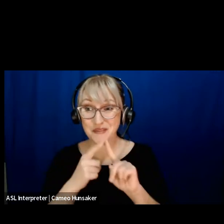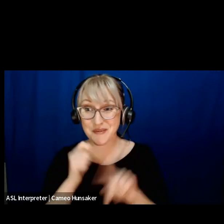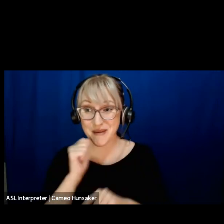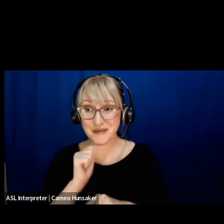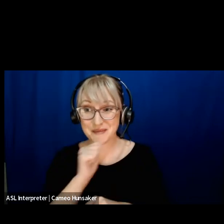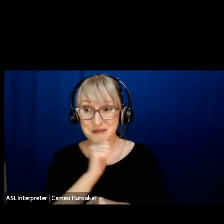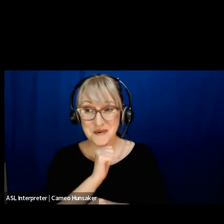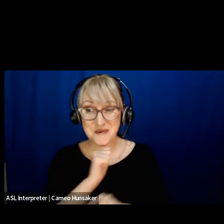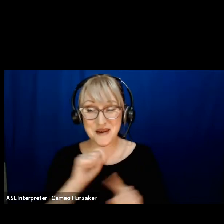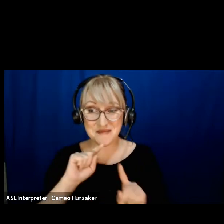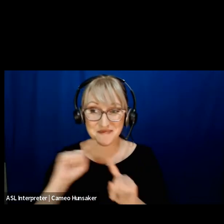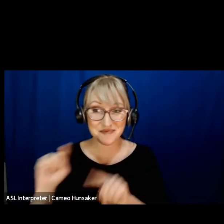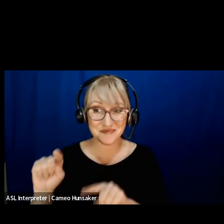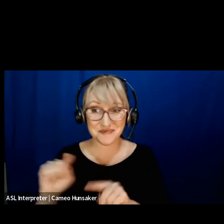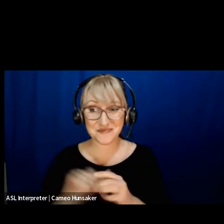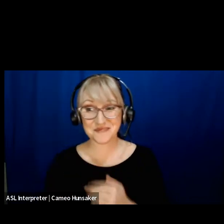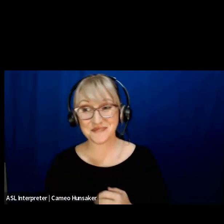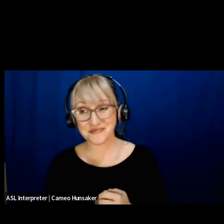time.